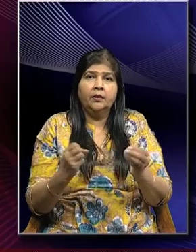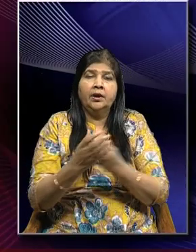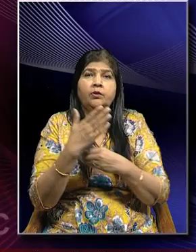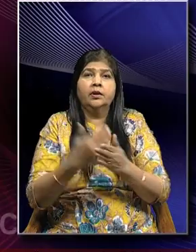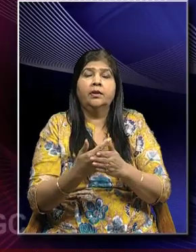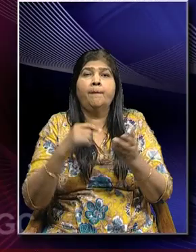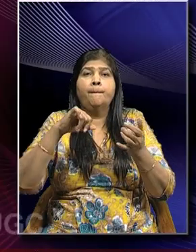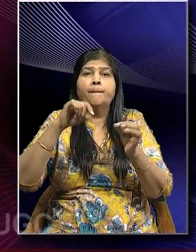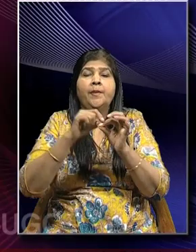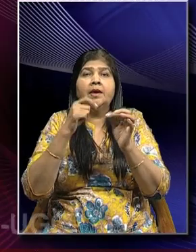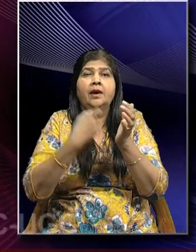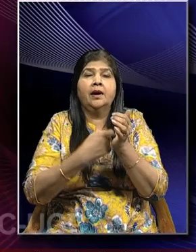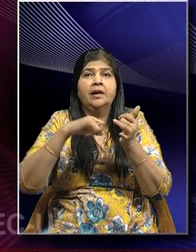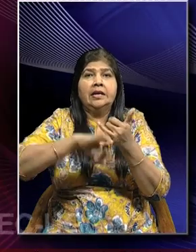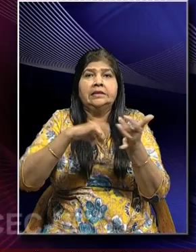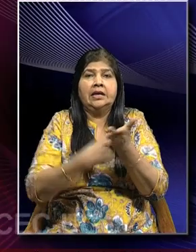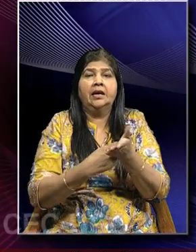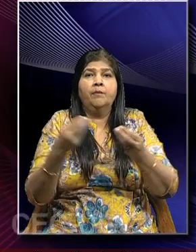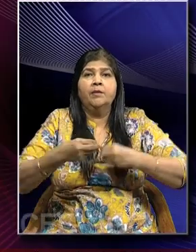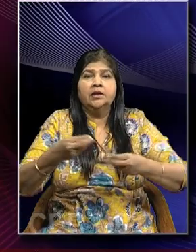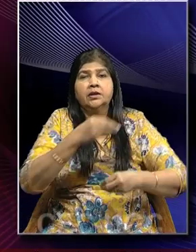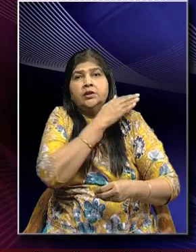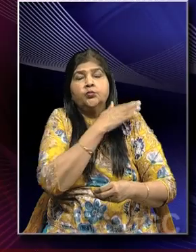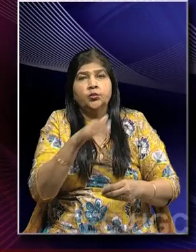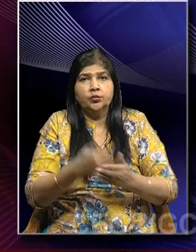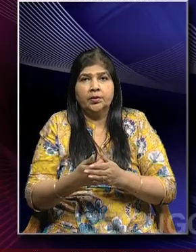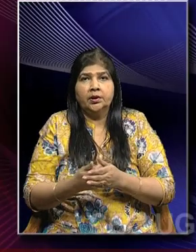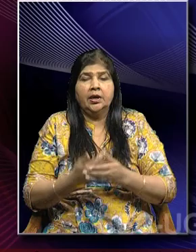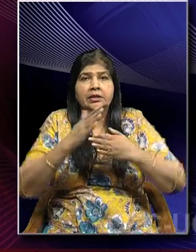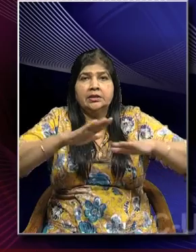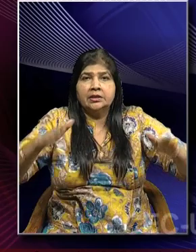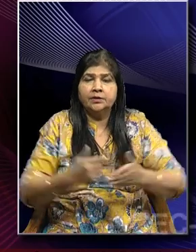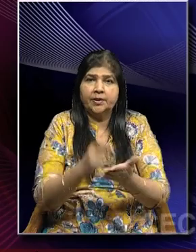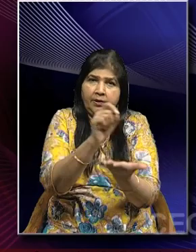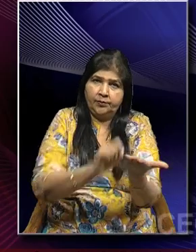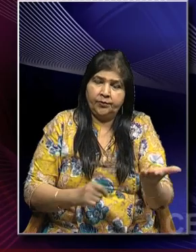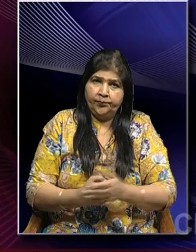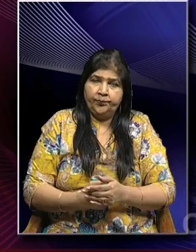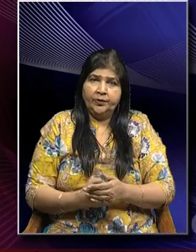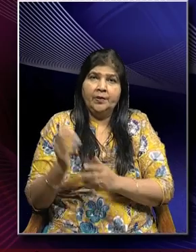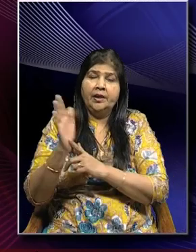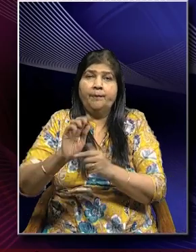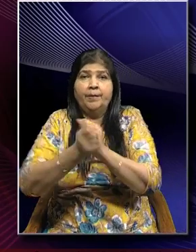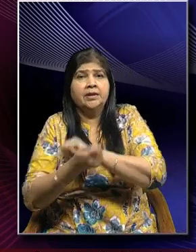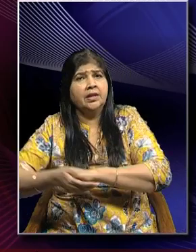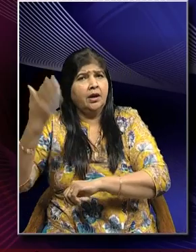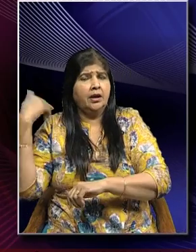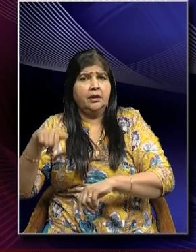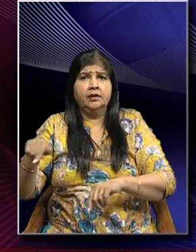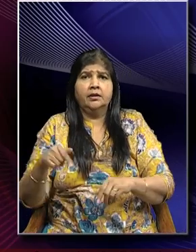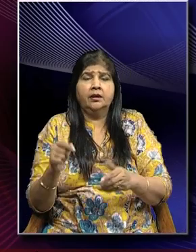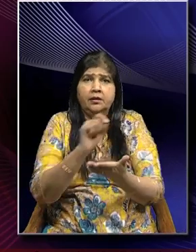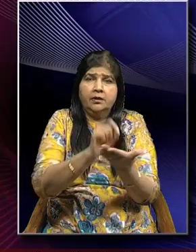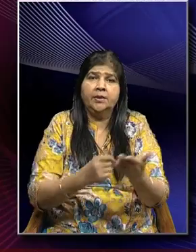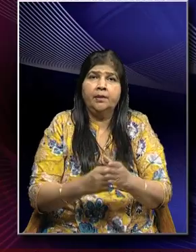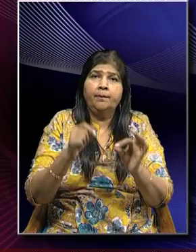of BRSR, that is Business Responsibility and Sustainability Report, which replaced the erstwhile